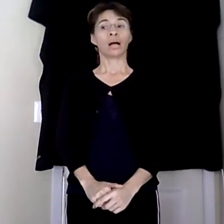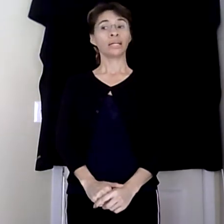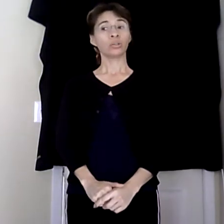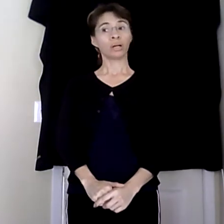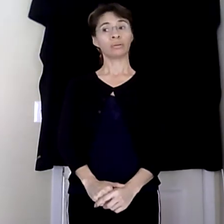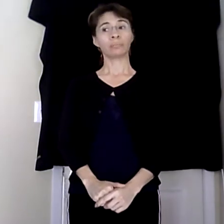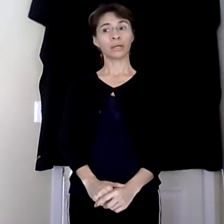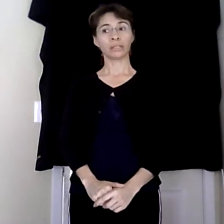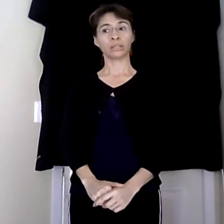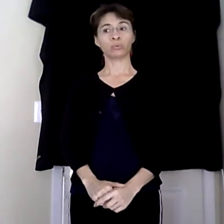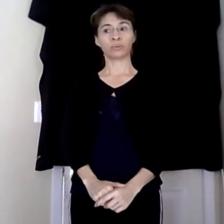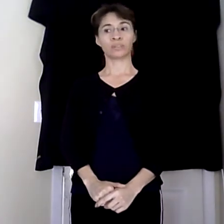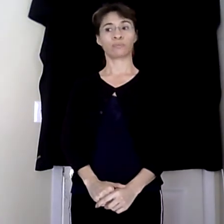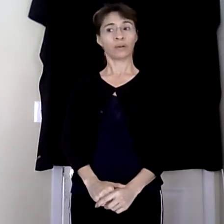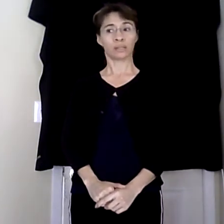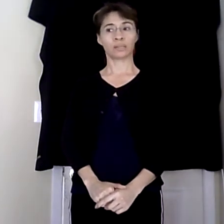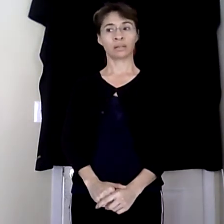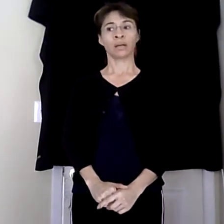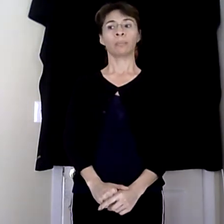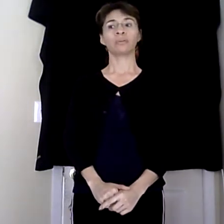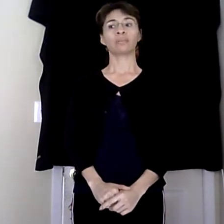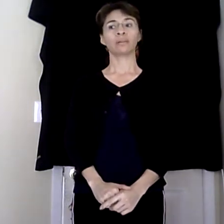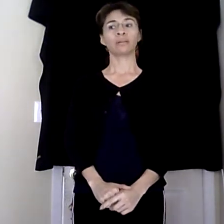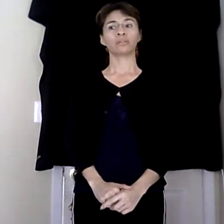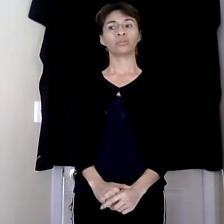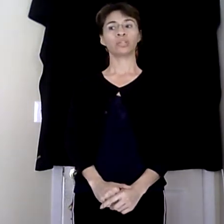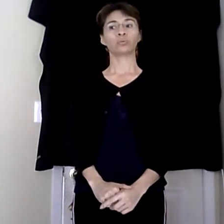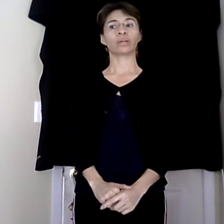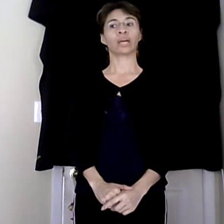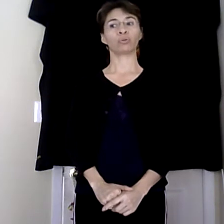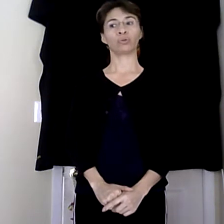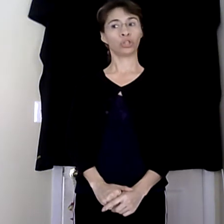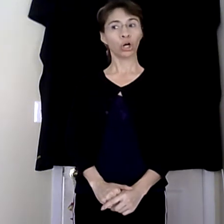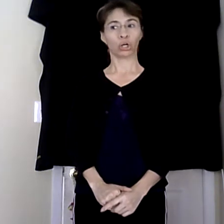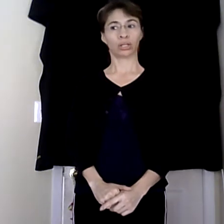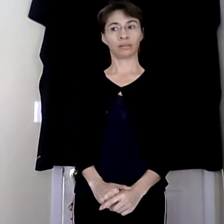I don't have the money to fix the fence, but I think you need to take care of your dog.